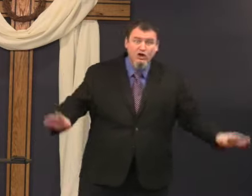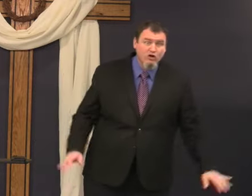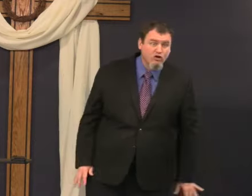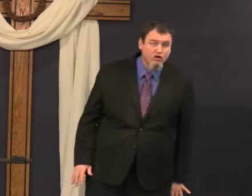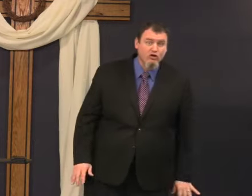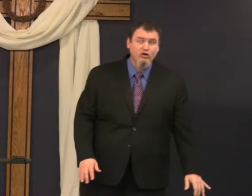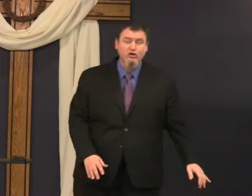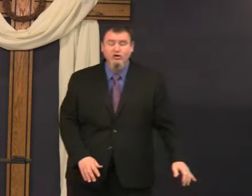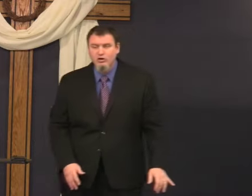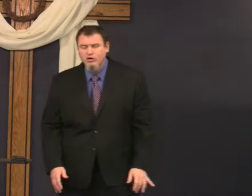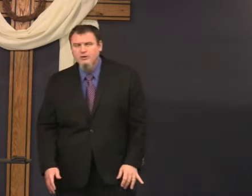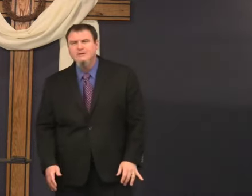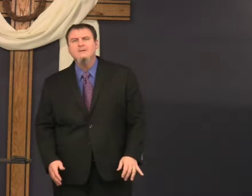But it's clear.